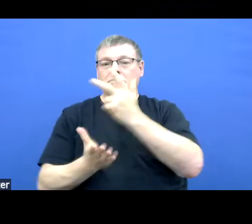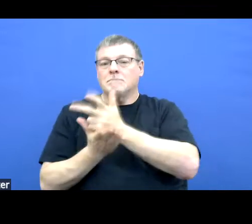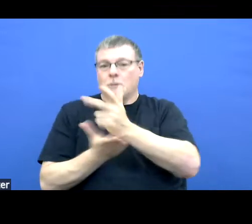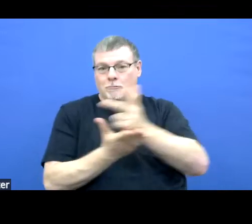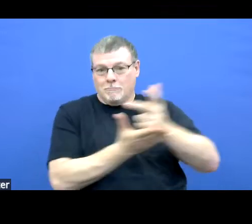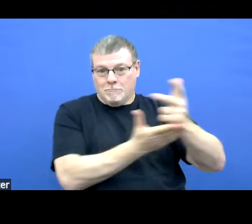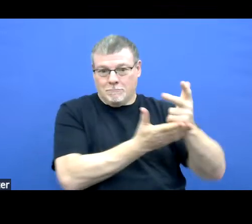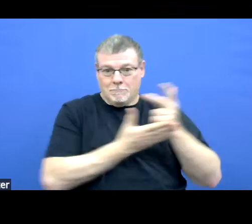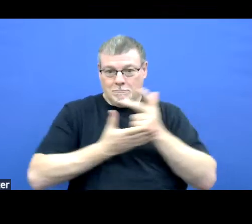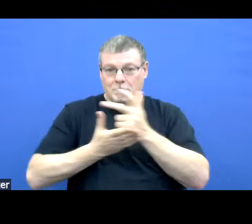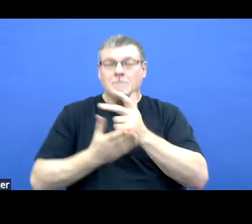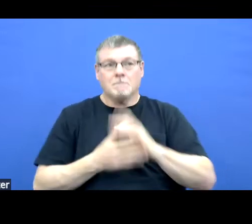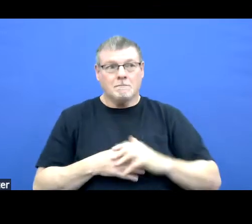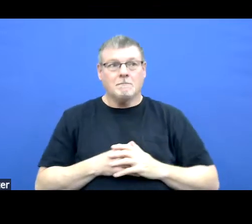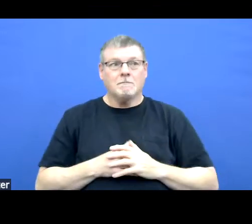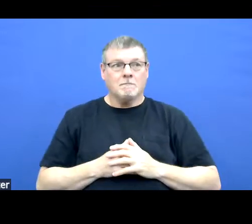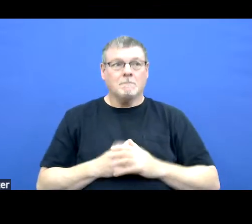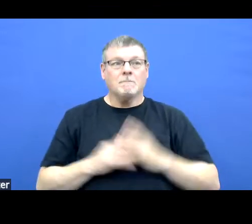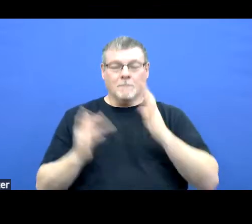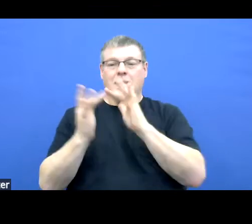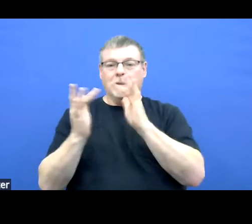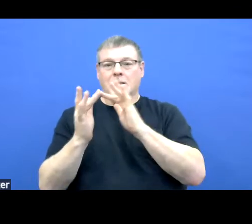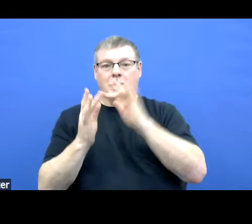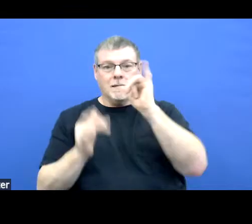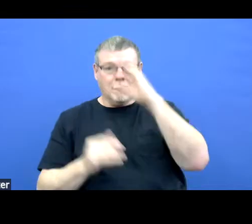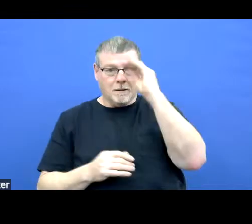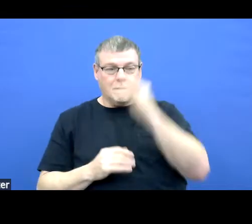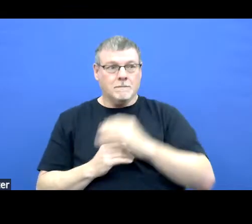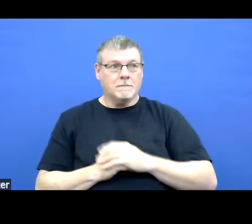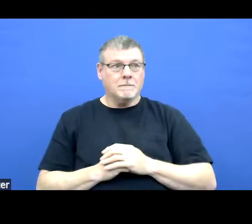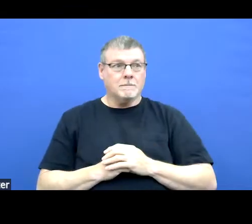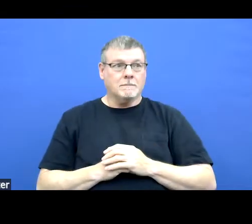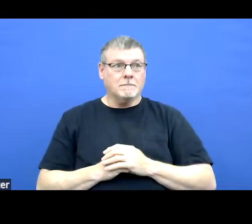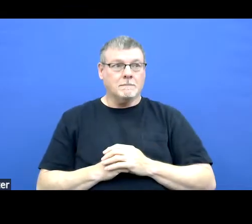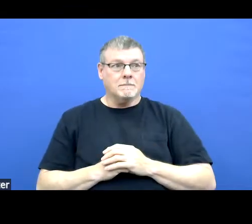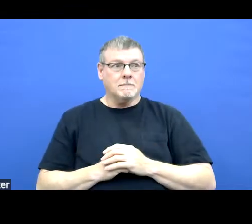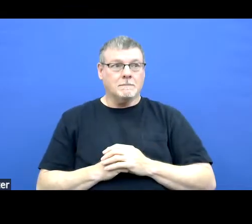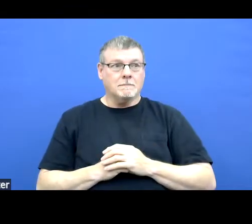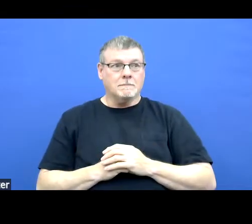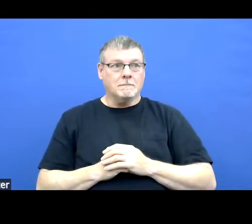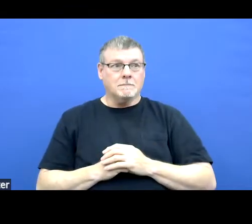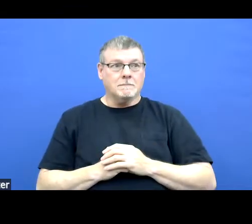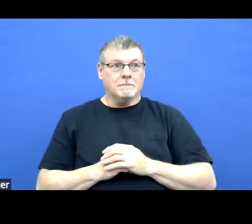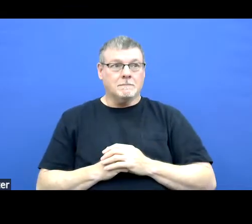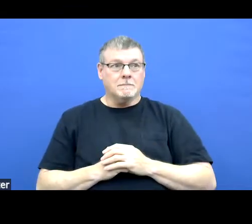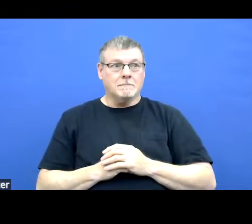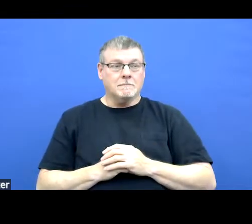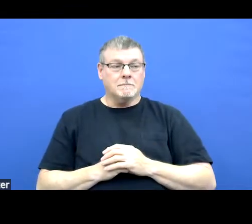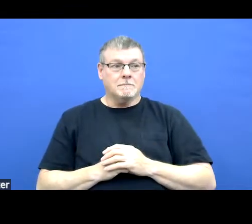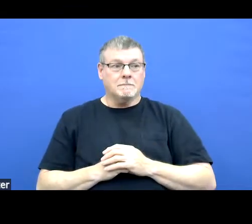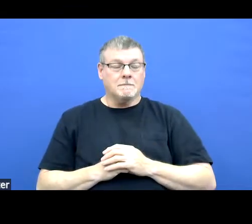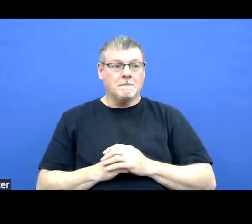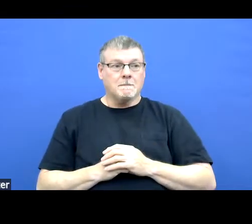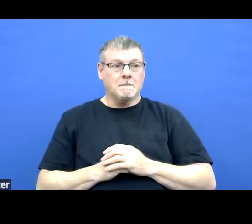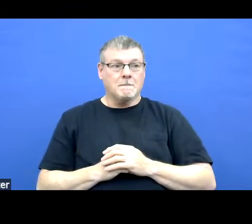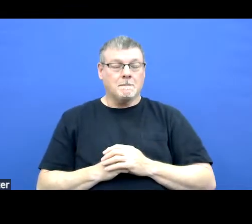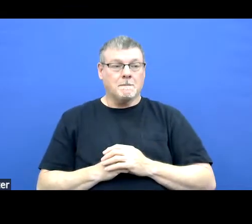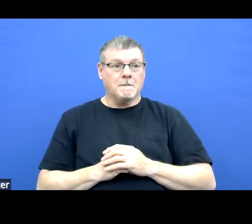That's That when I was for got the in contact. okay. That That- was the word for Rochester. Okay.